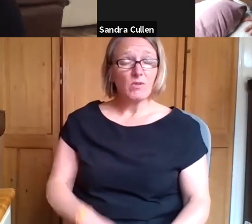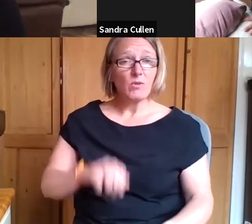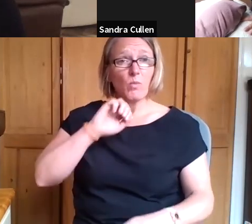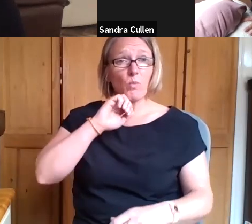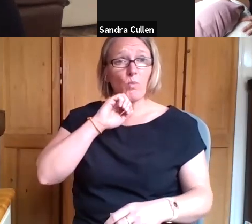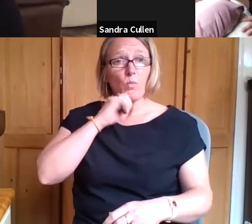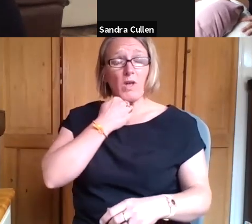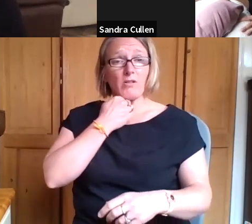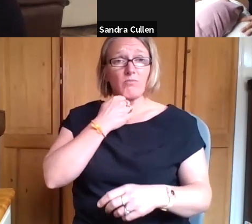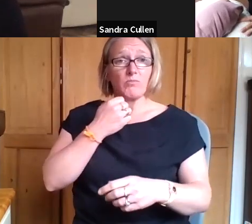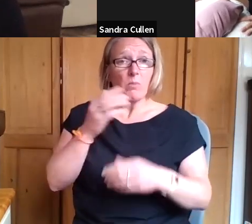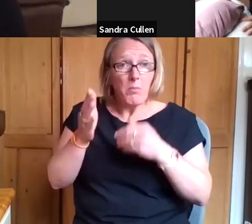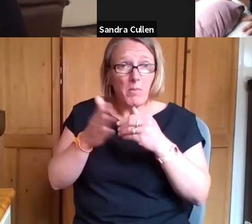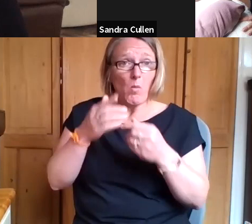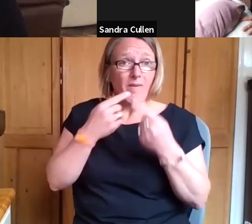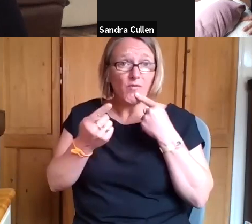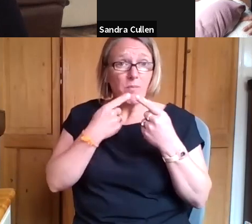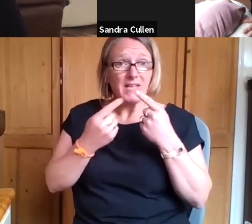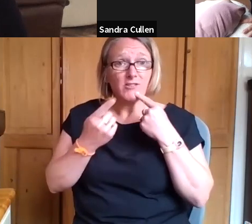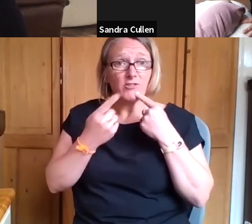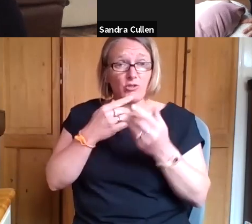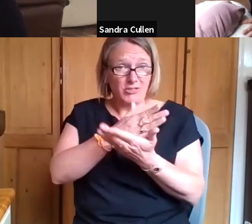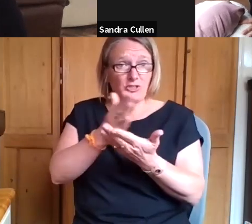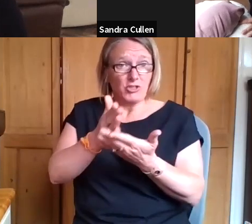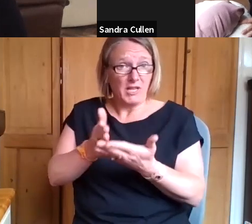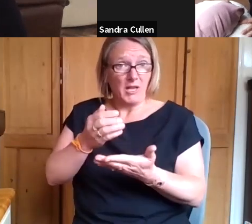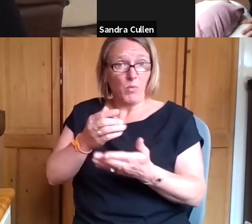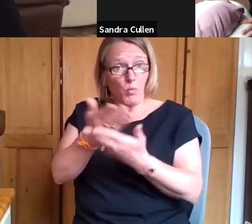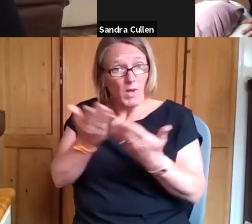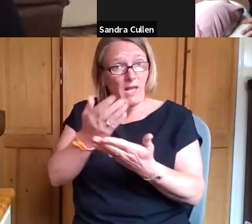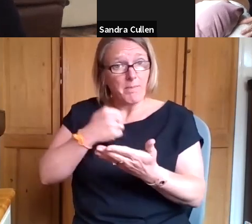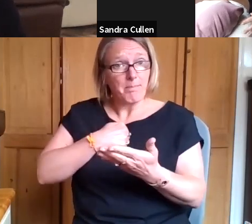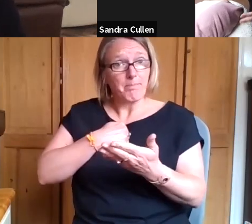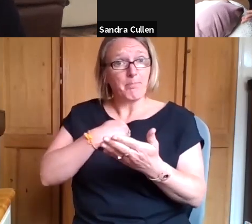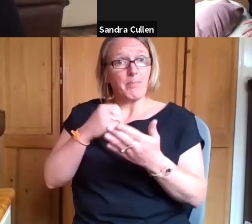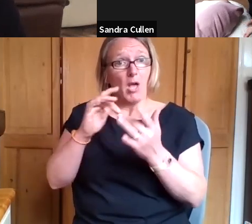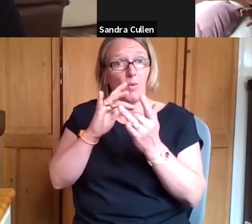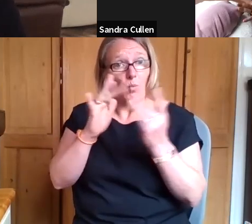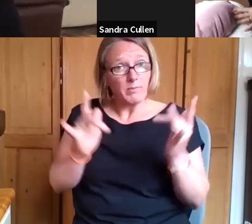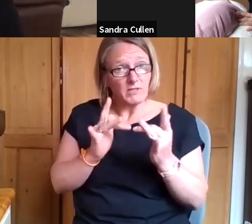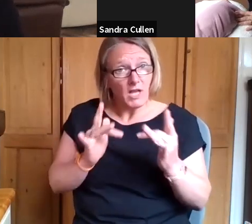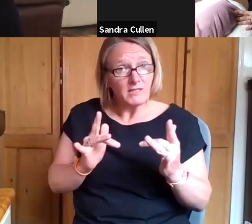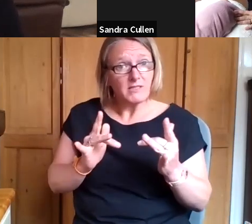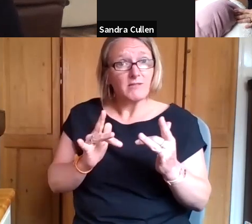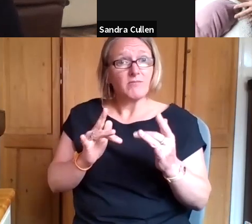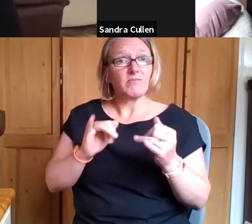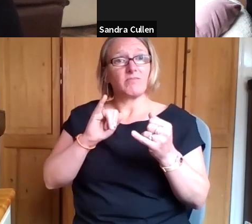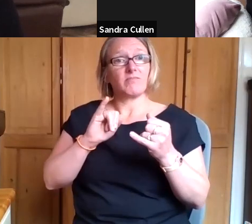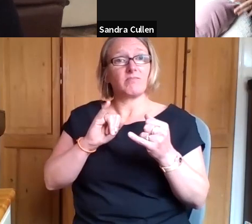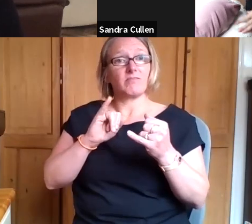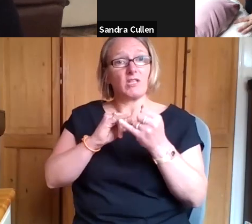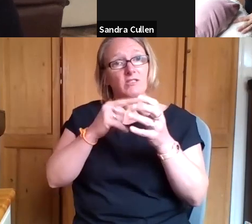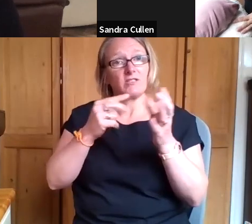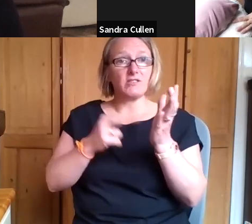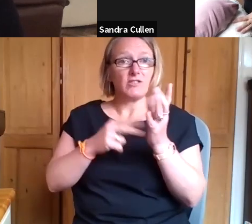information on that a bit later today on my website, which is sandracullenphotography.com. And you can ask me any question